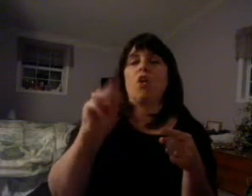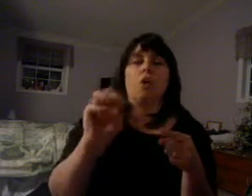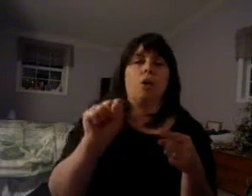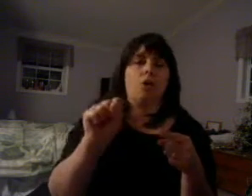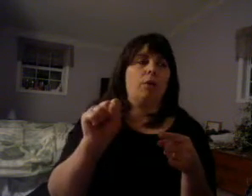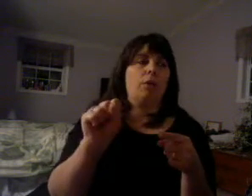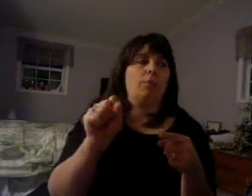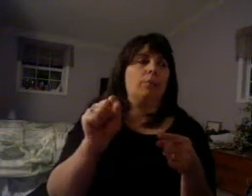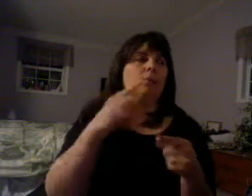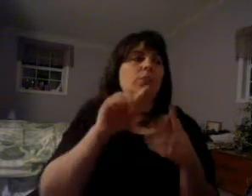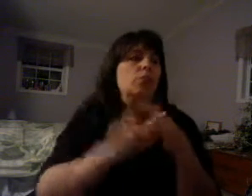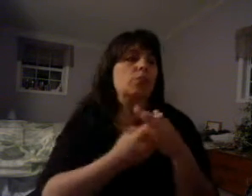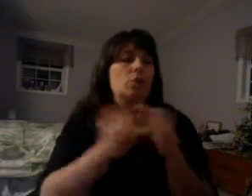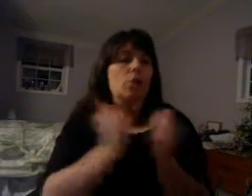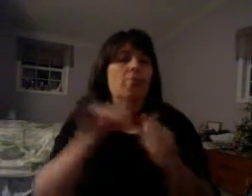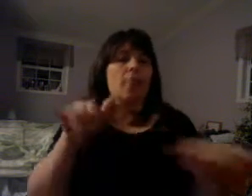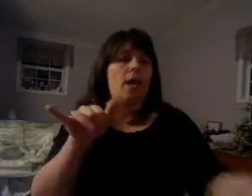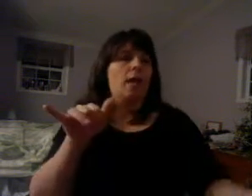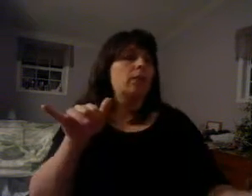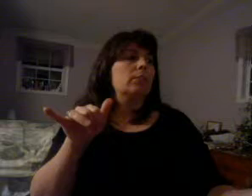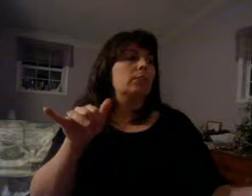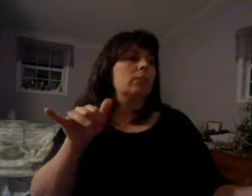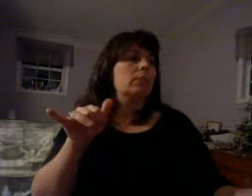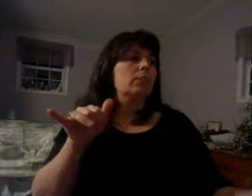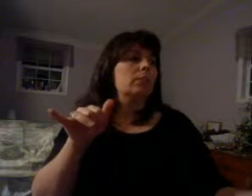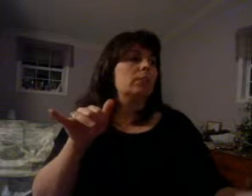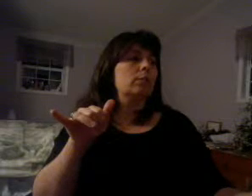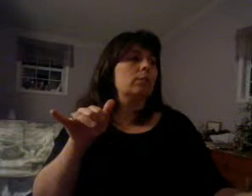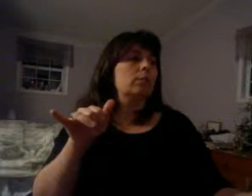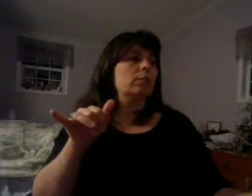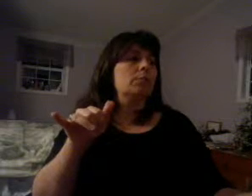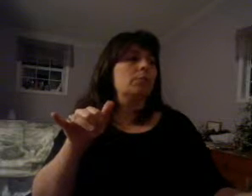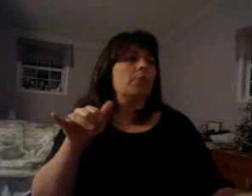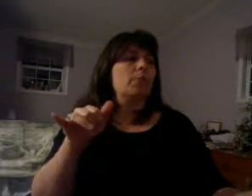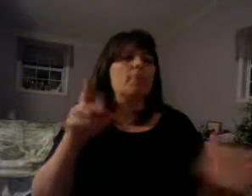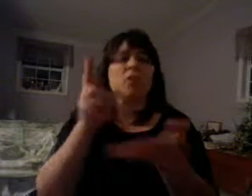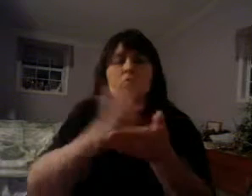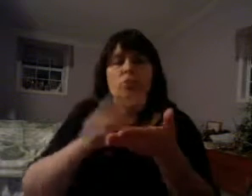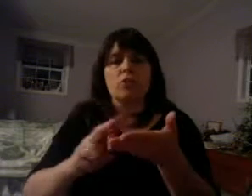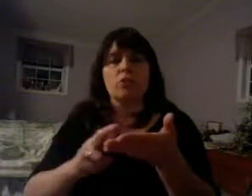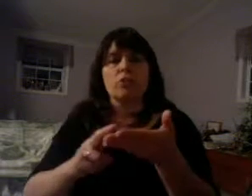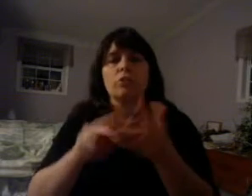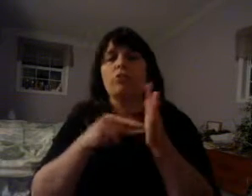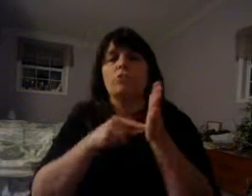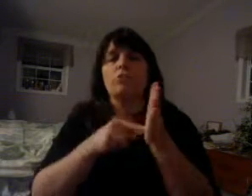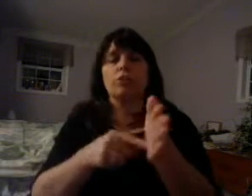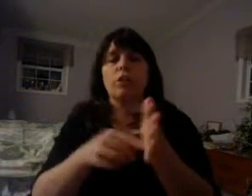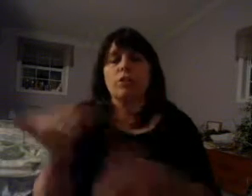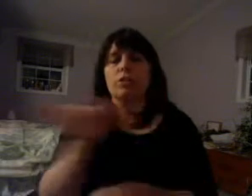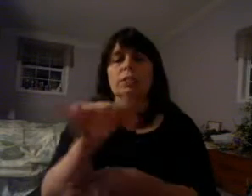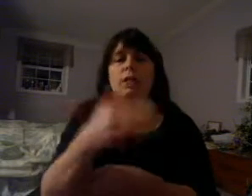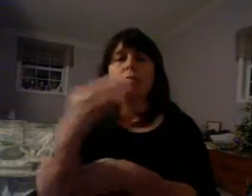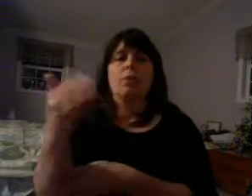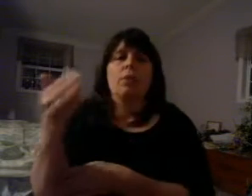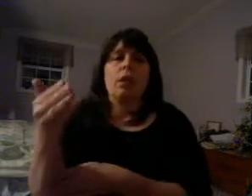Rosenfield's research in St. Louis, and Block and Zimring's research in Chicago all shows the same thing. That there was an increase in the 1960s and